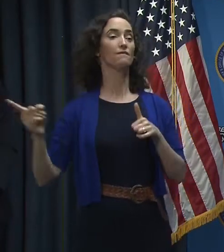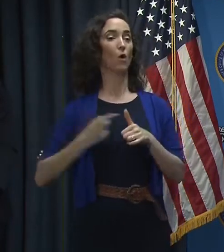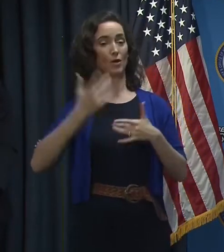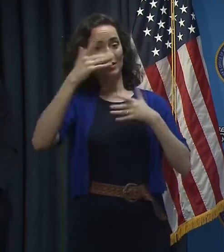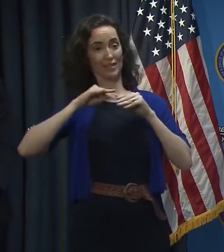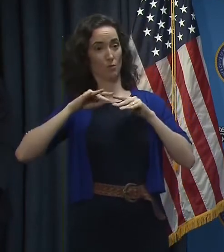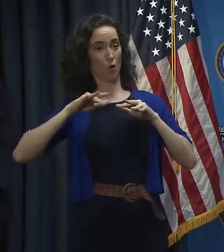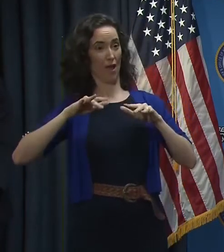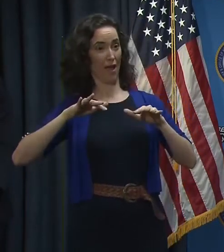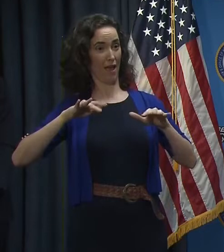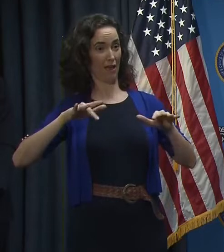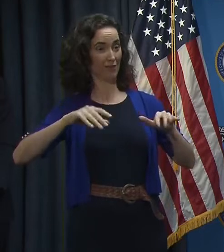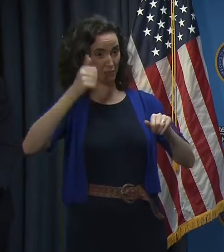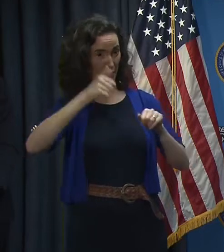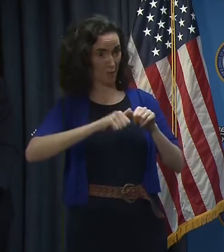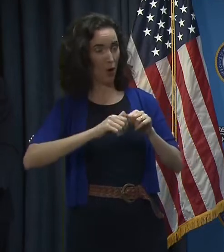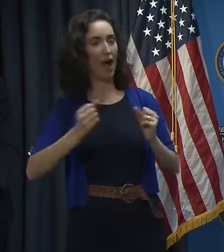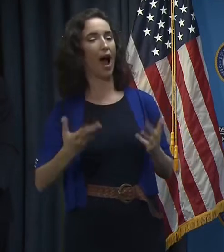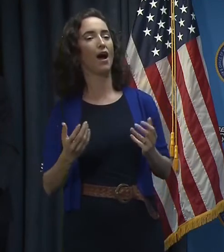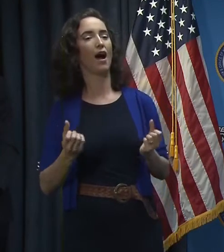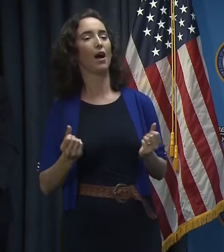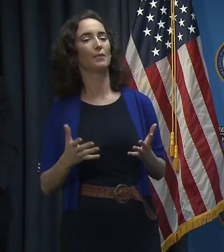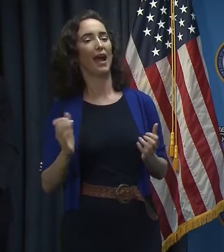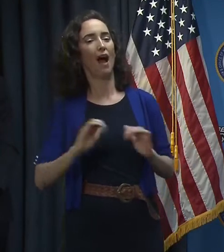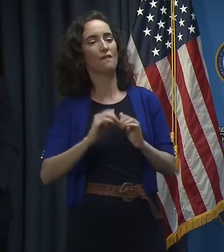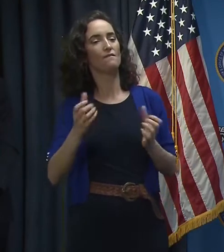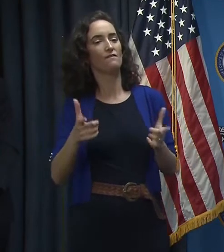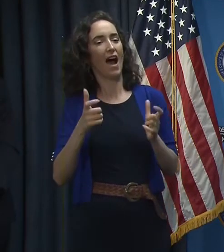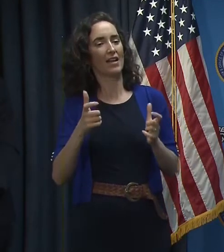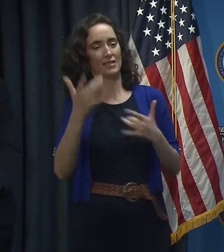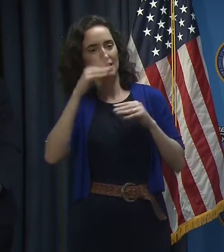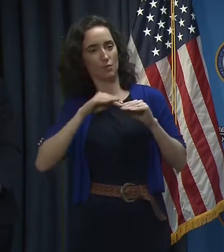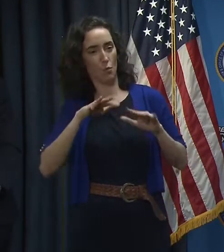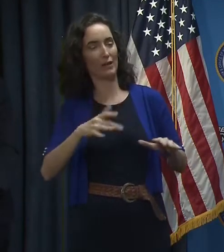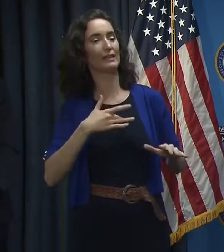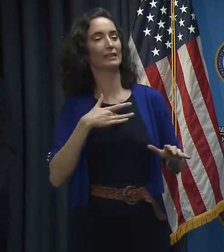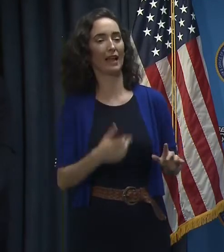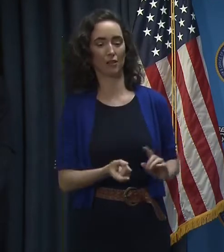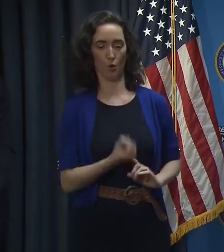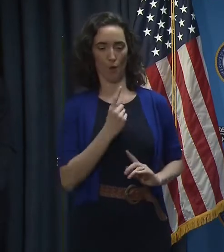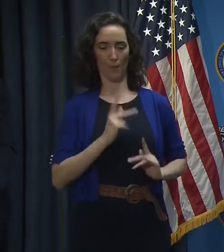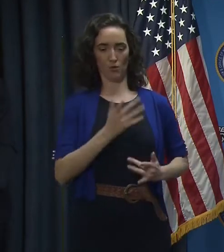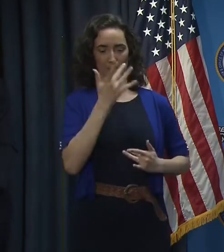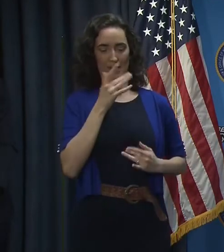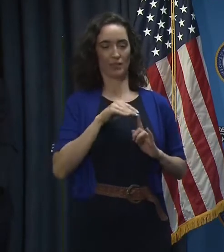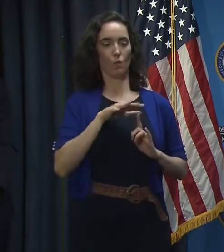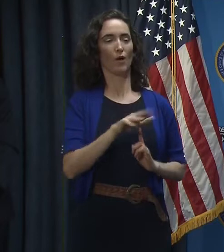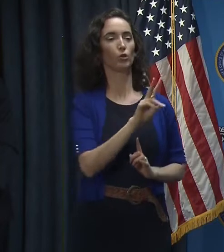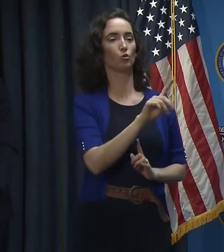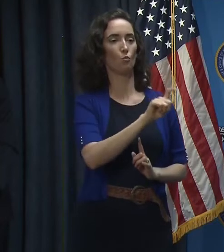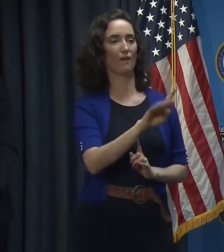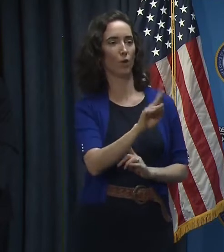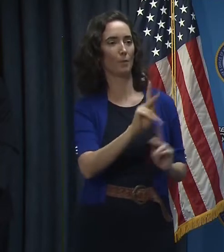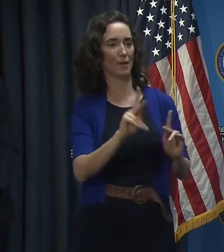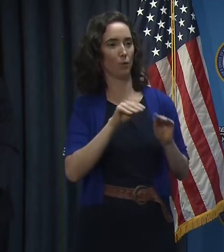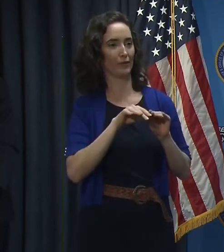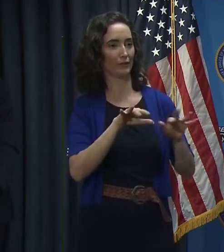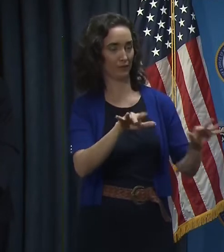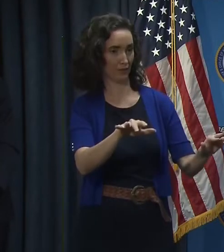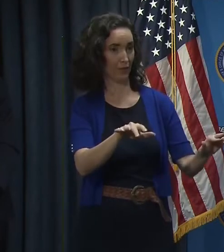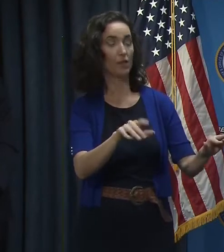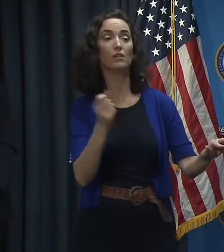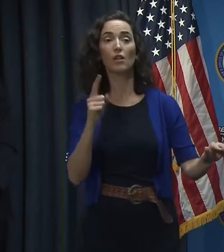believe the R naught to be, the rate of transmission, which was in that 2.4 range. And then when we put the very